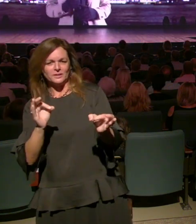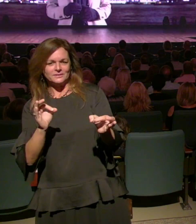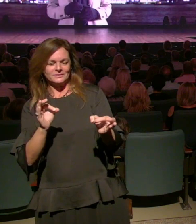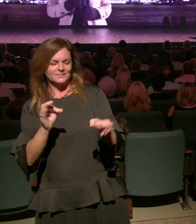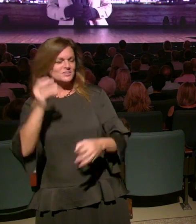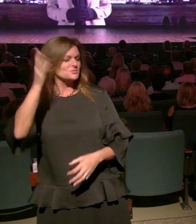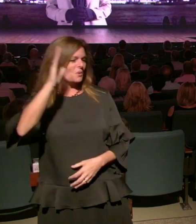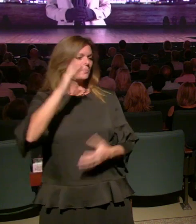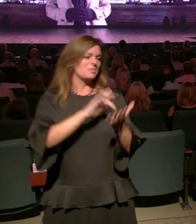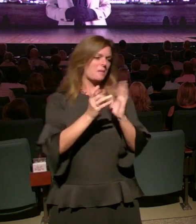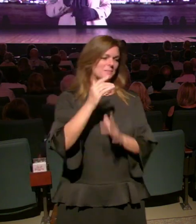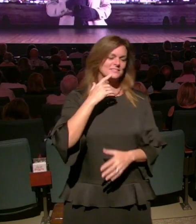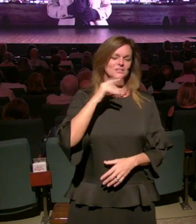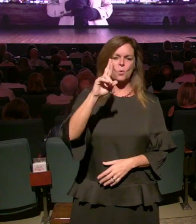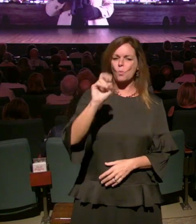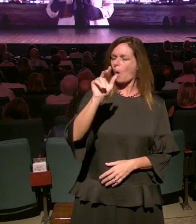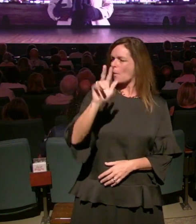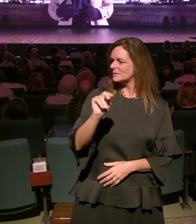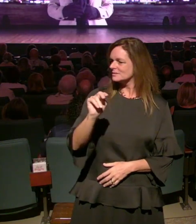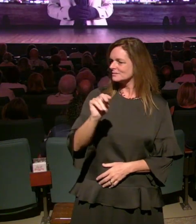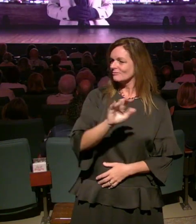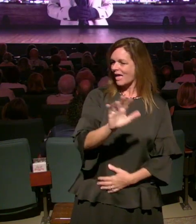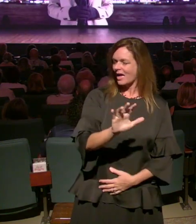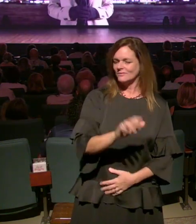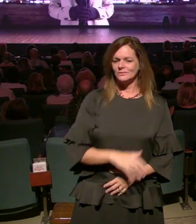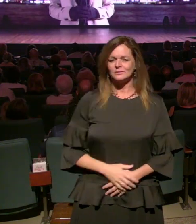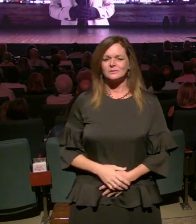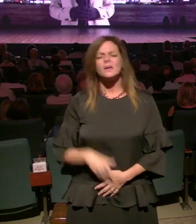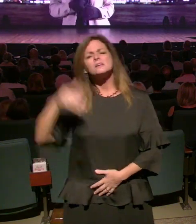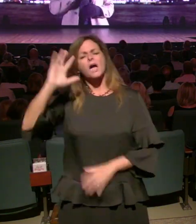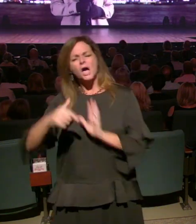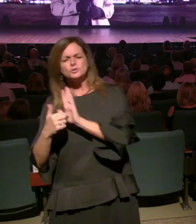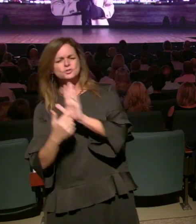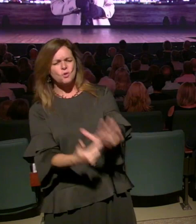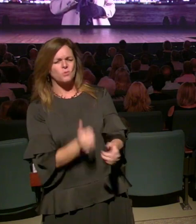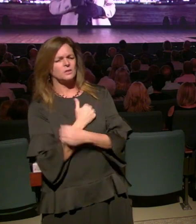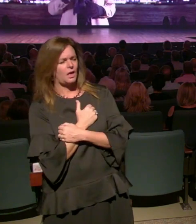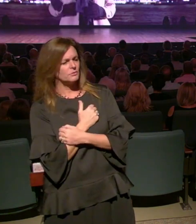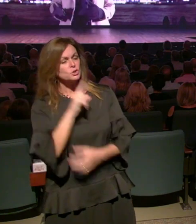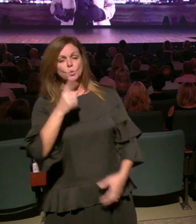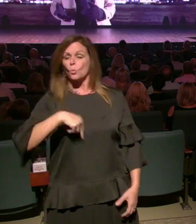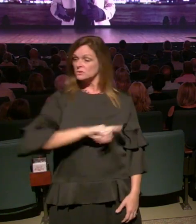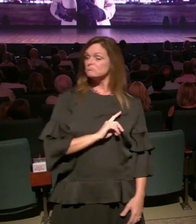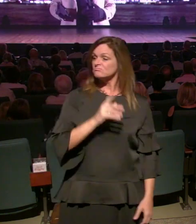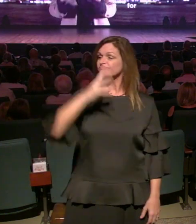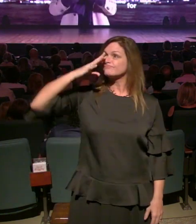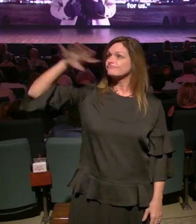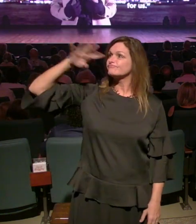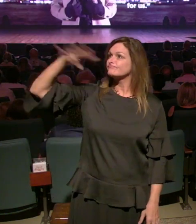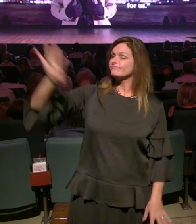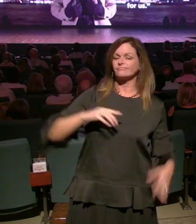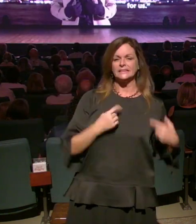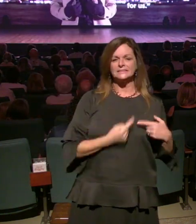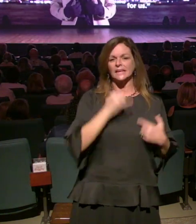in Romans chapter 5, verse 8, that God demonstrates his own love for us in this, that while we were still sinners, Christ